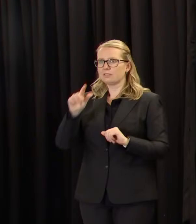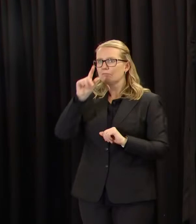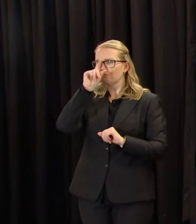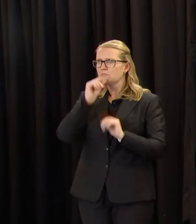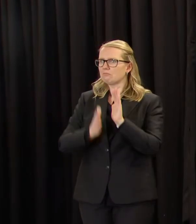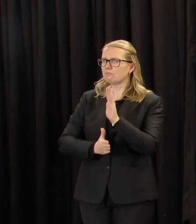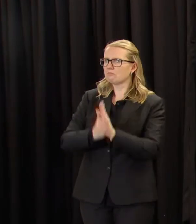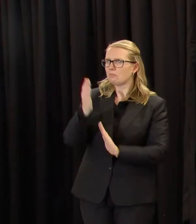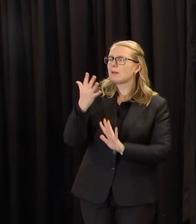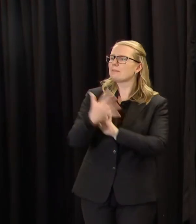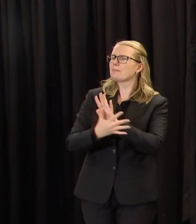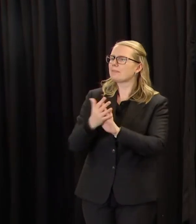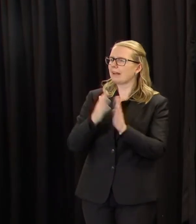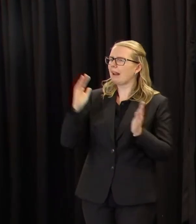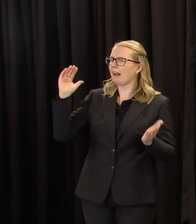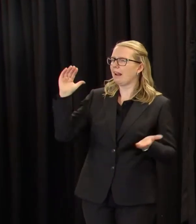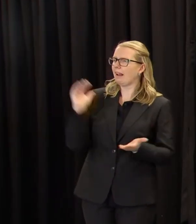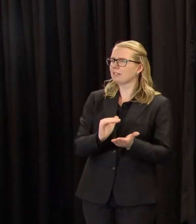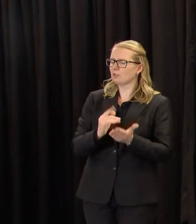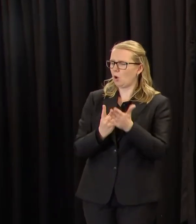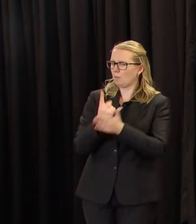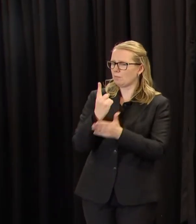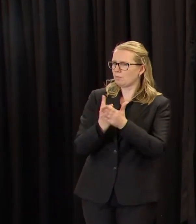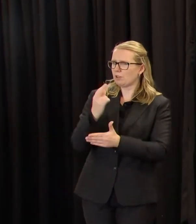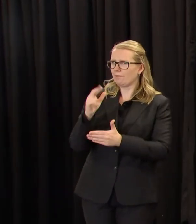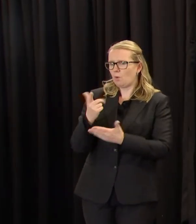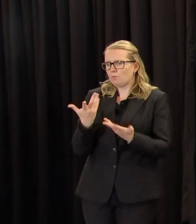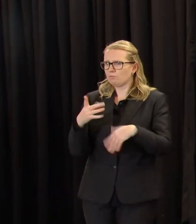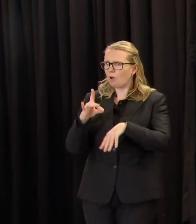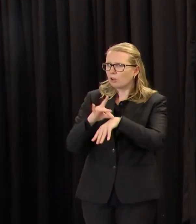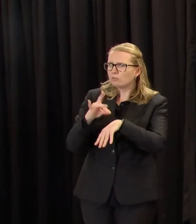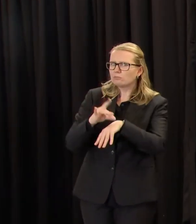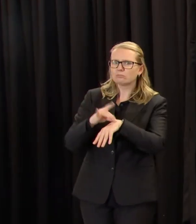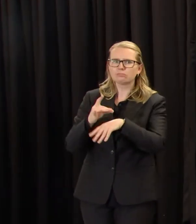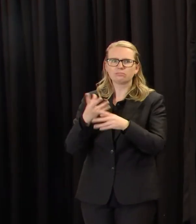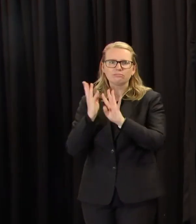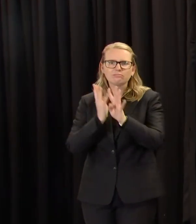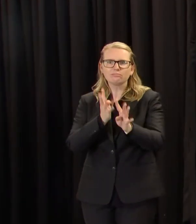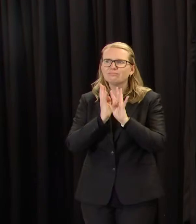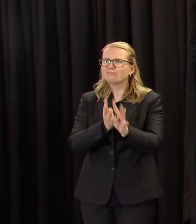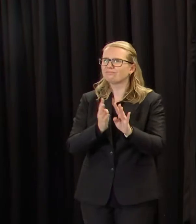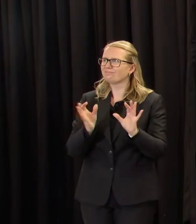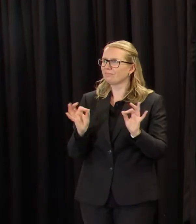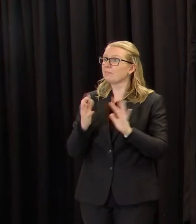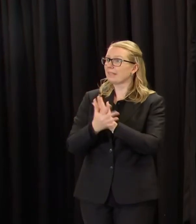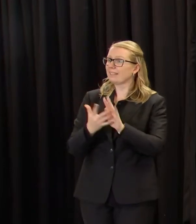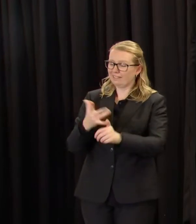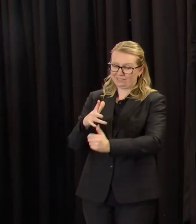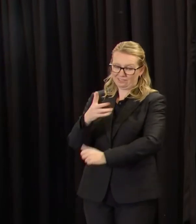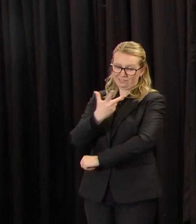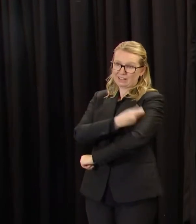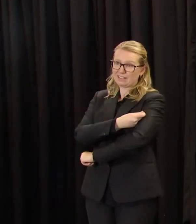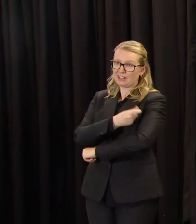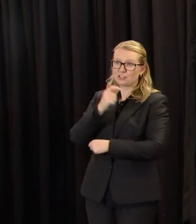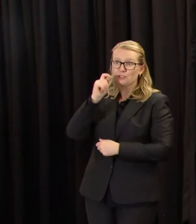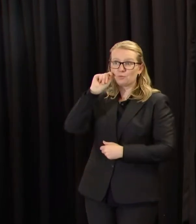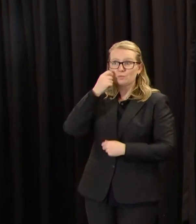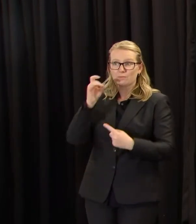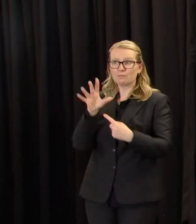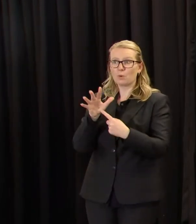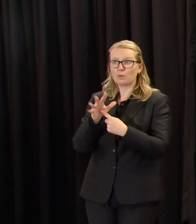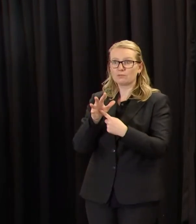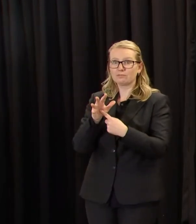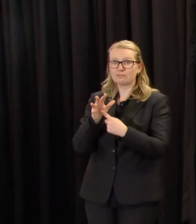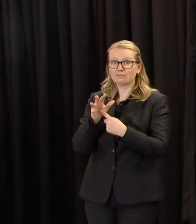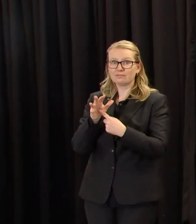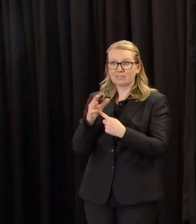people being in hospital. So I think the time is coming where your vaccination status will matter. You've already seen airlines, the